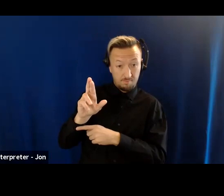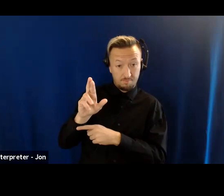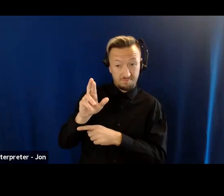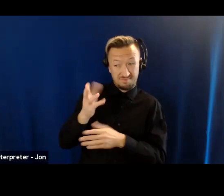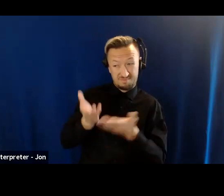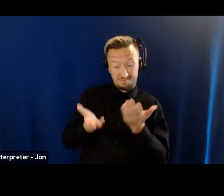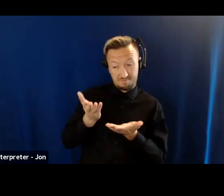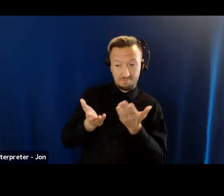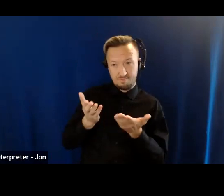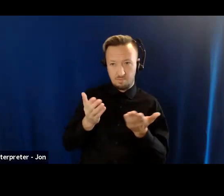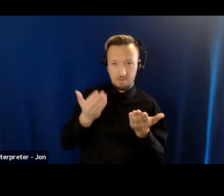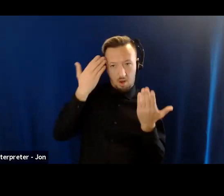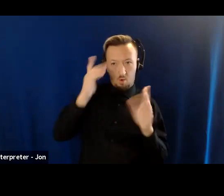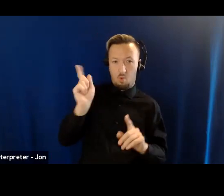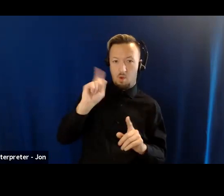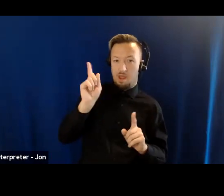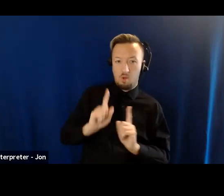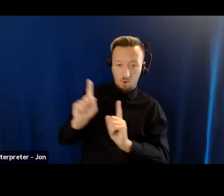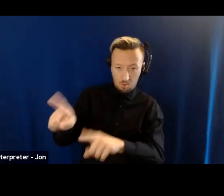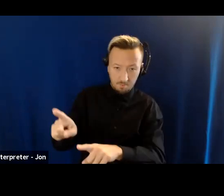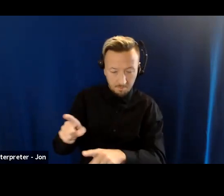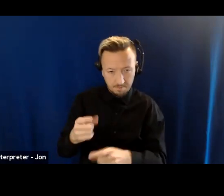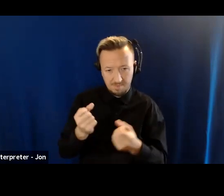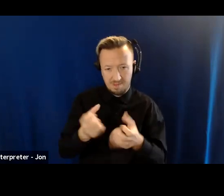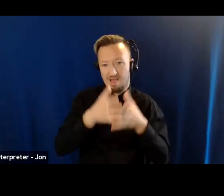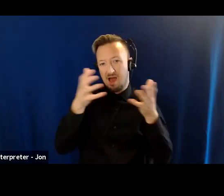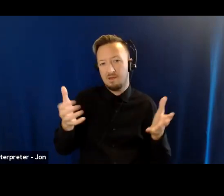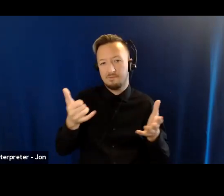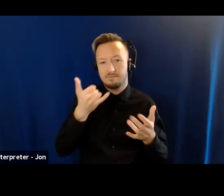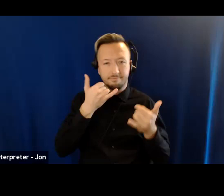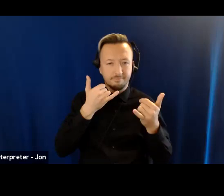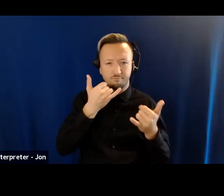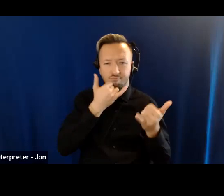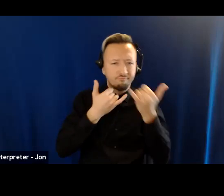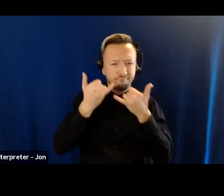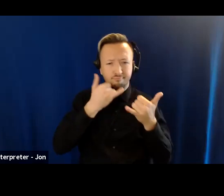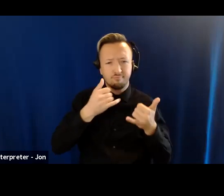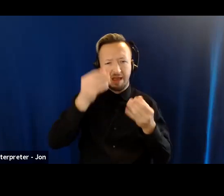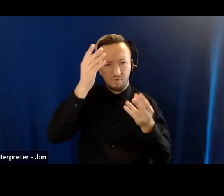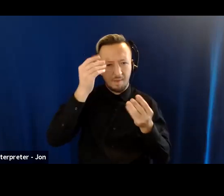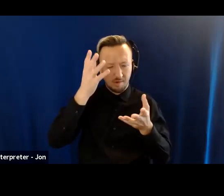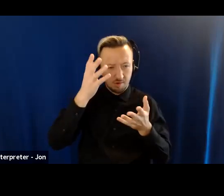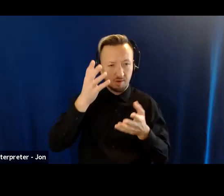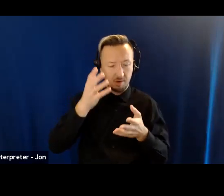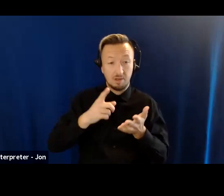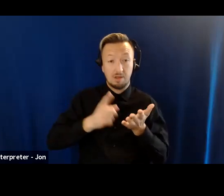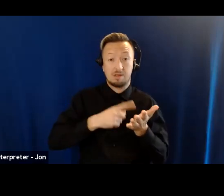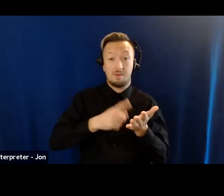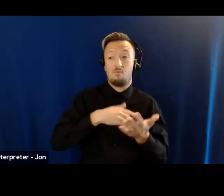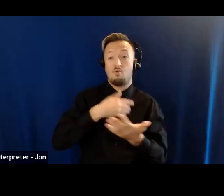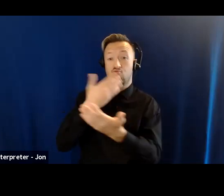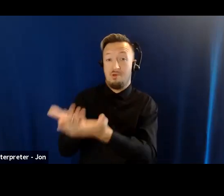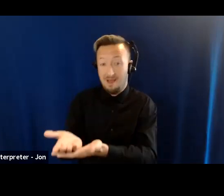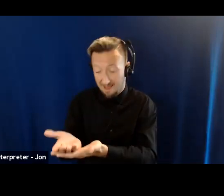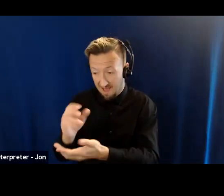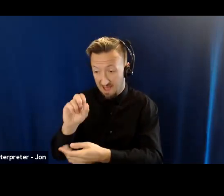not know where to go, and a lot of misinformation around them just to begin with. But when you get there, sometimes they're not accessible,